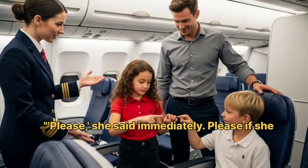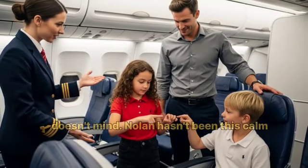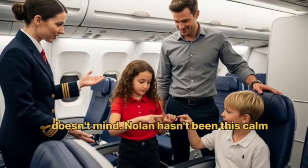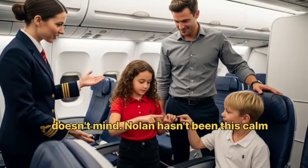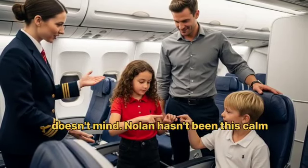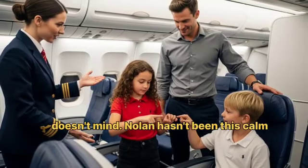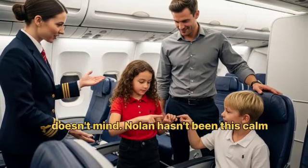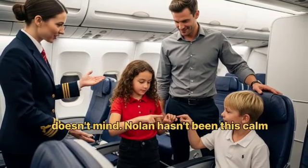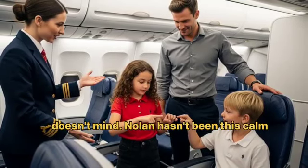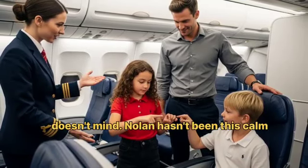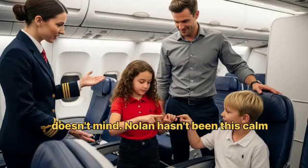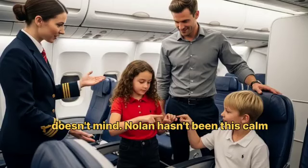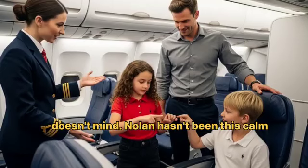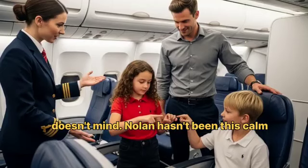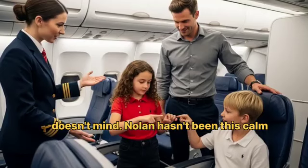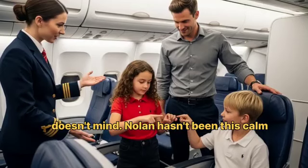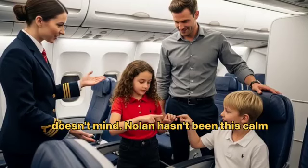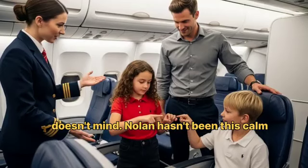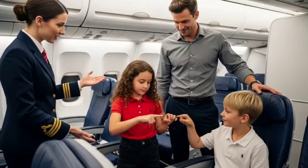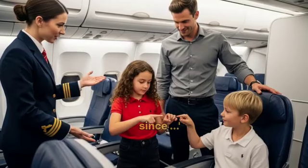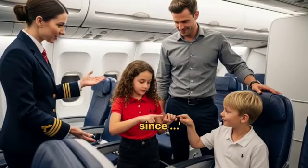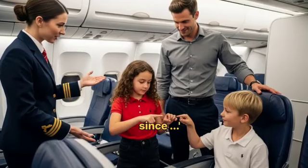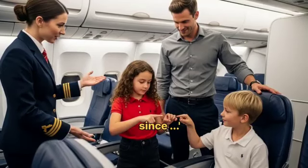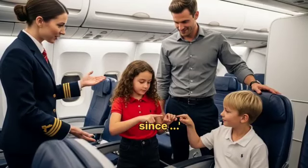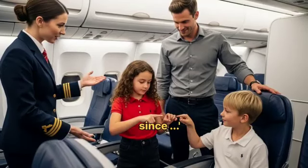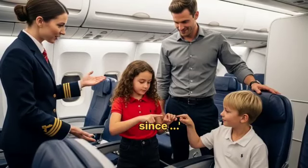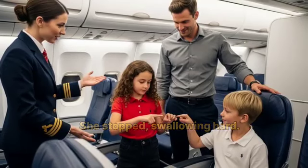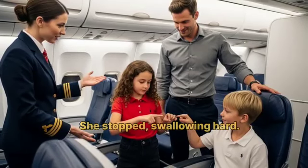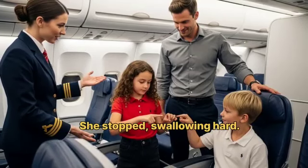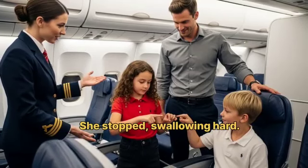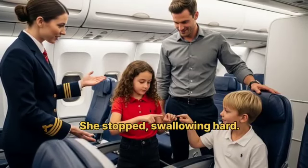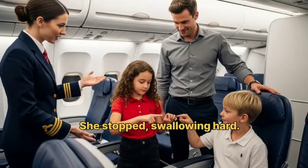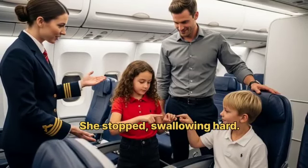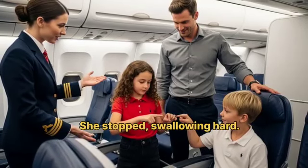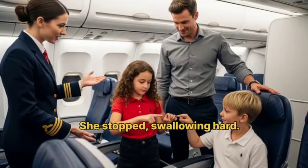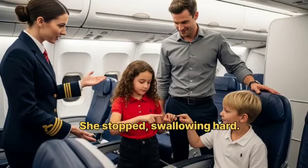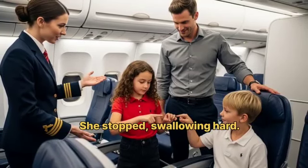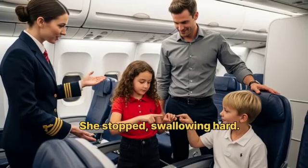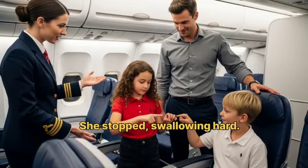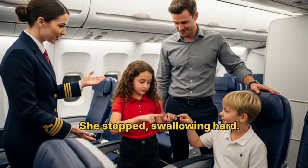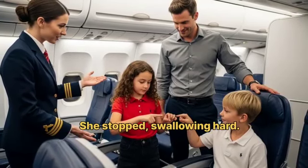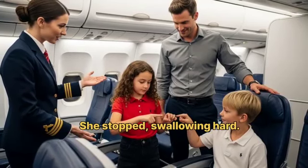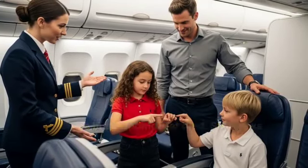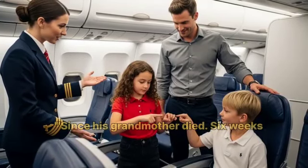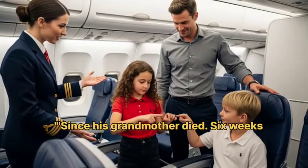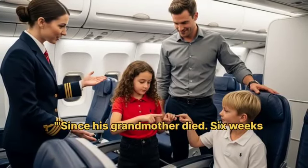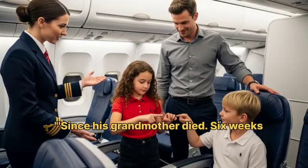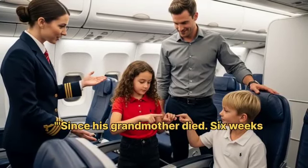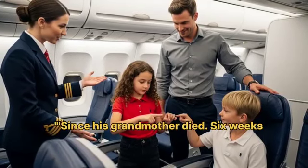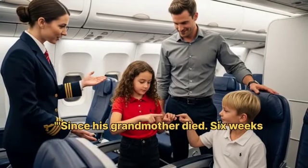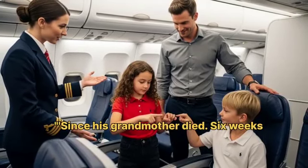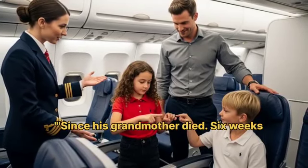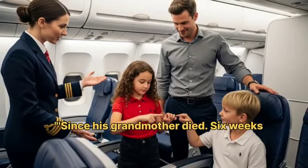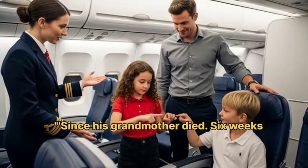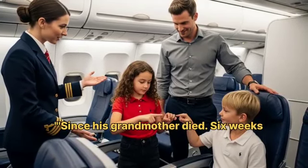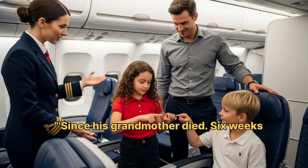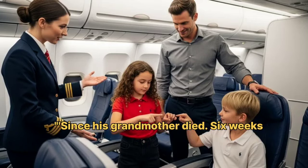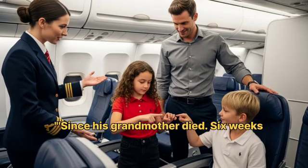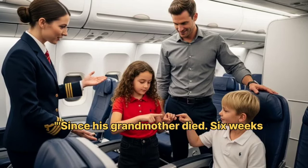doesn't mind. Nolan hasn't been this calm since—" She stopped, swallowing hard. "Since his grandmother died,